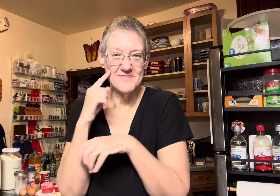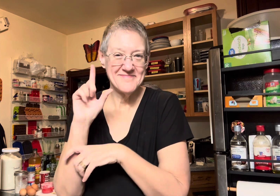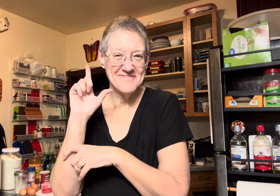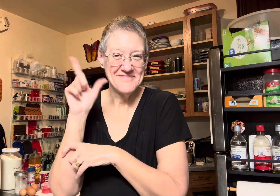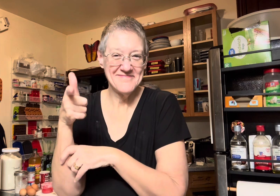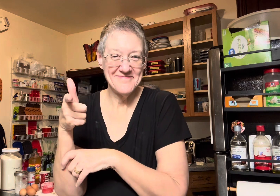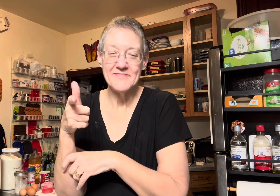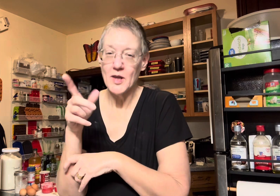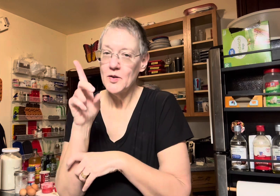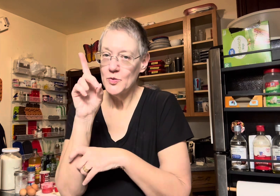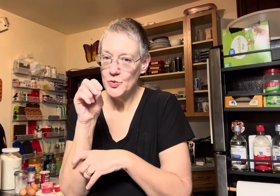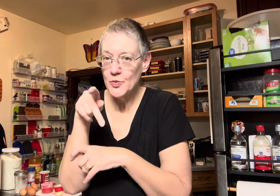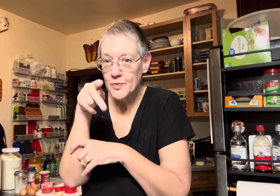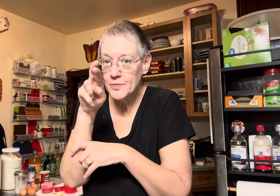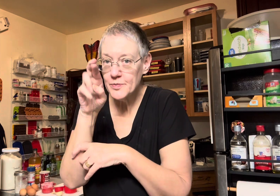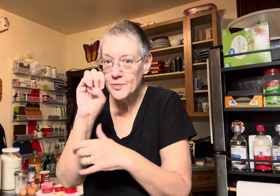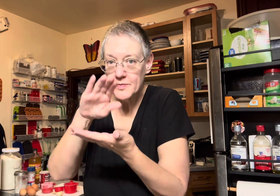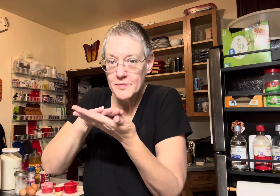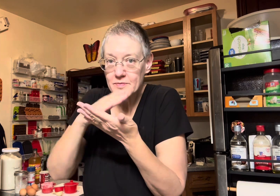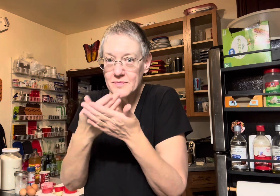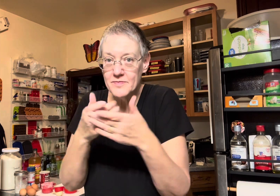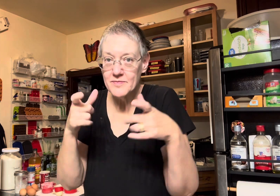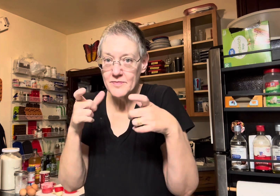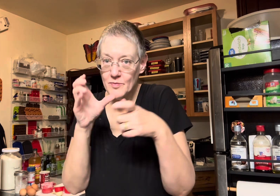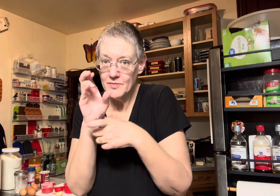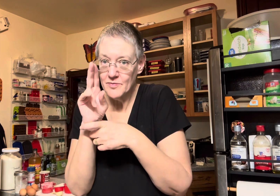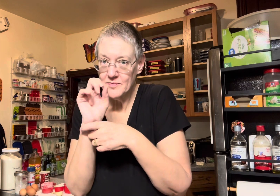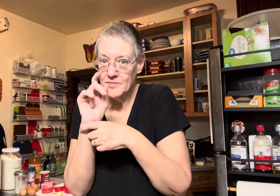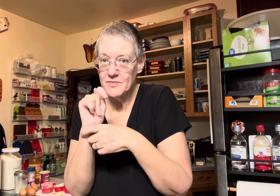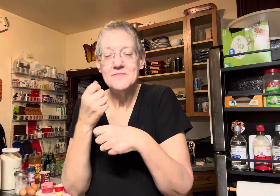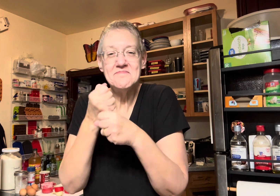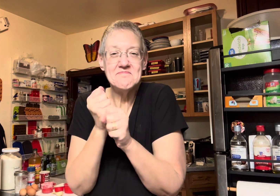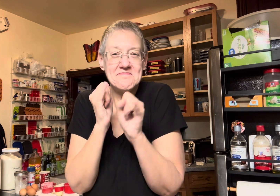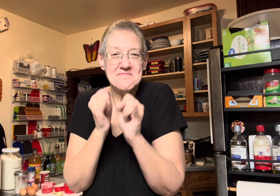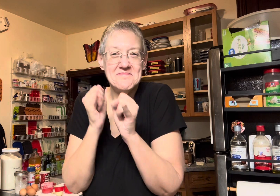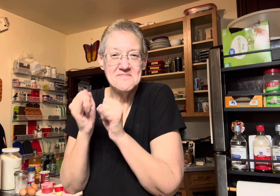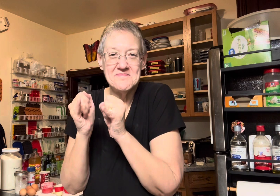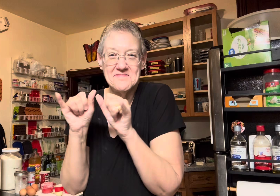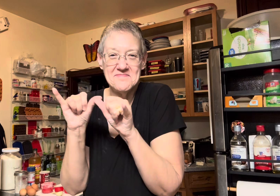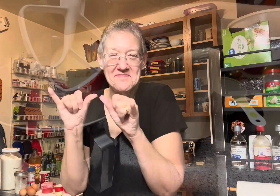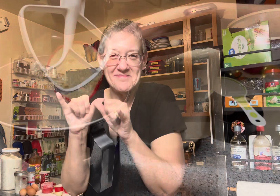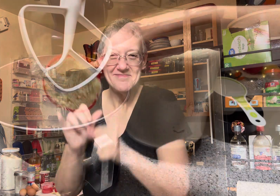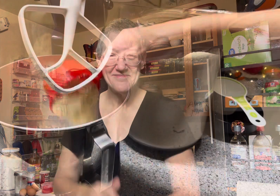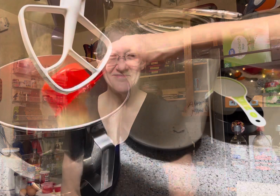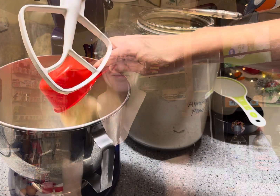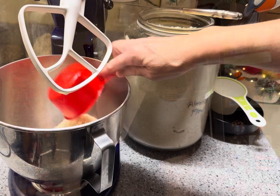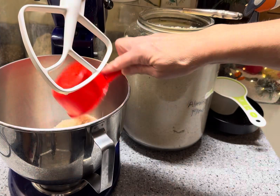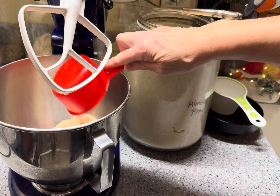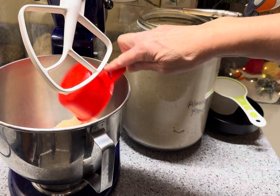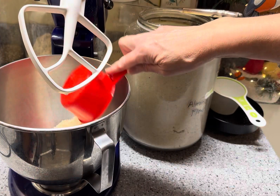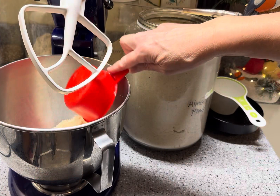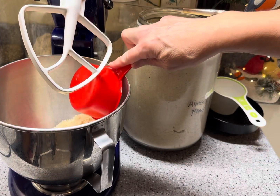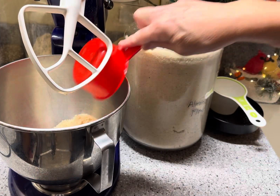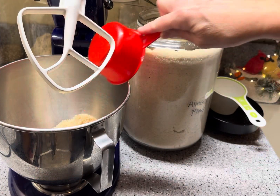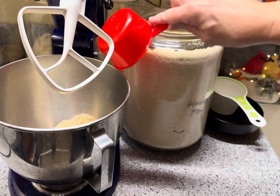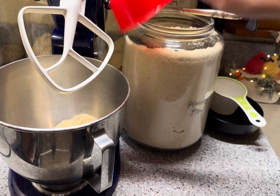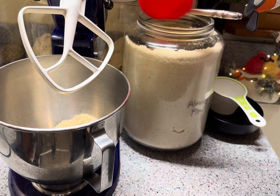So let's make the dough and we'll have it ready for later. We do pre-cook our crust and we make individual